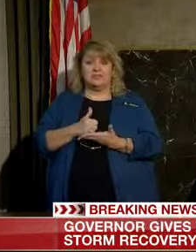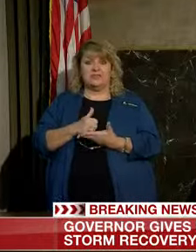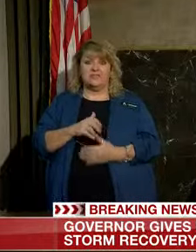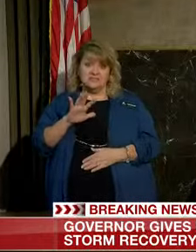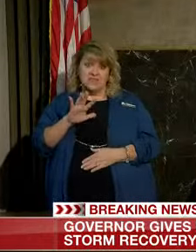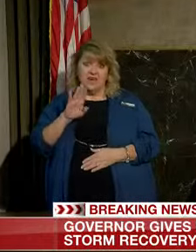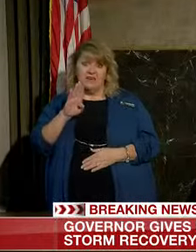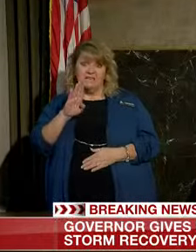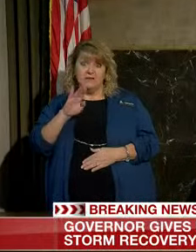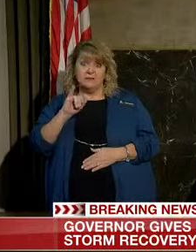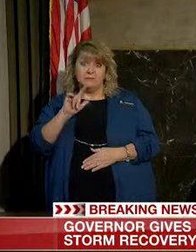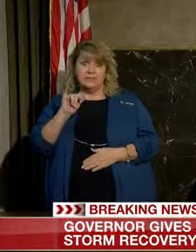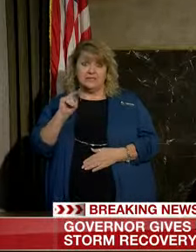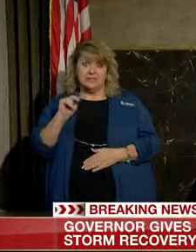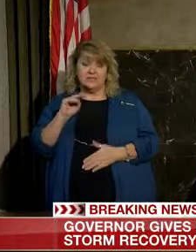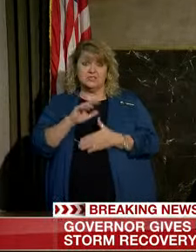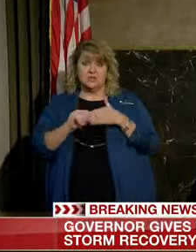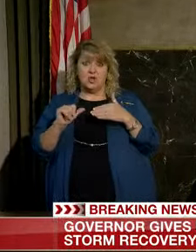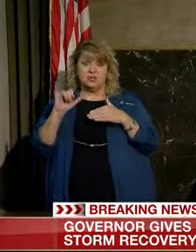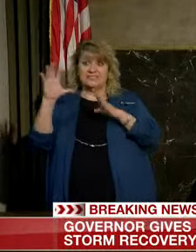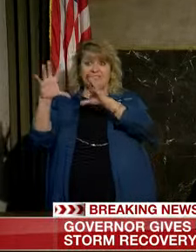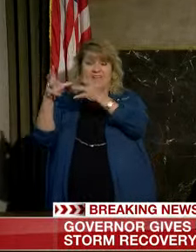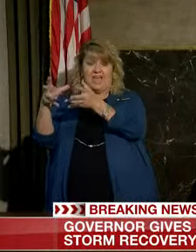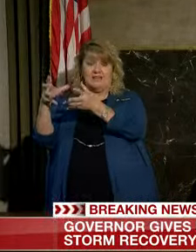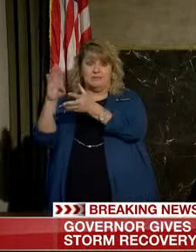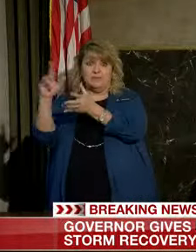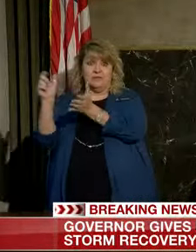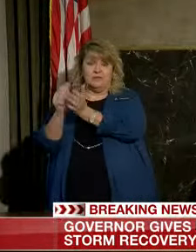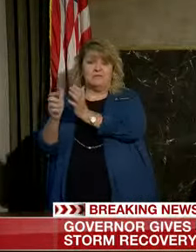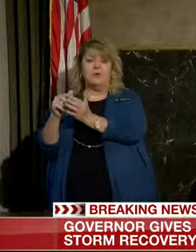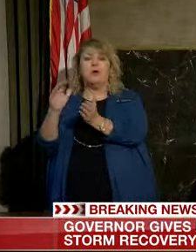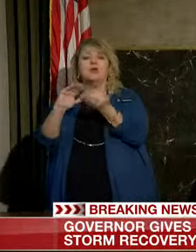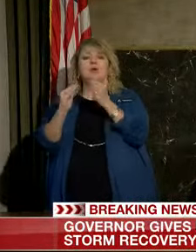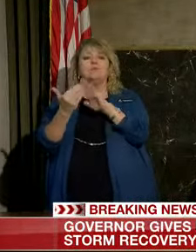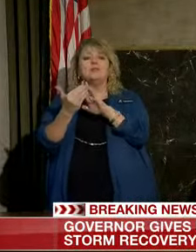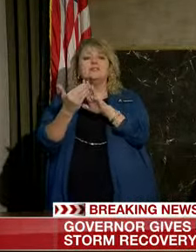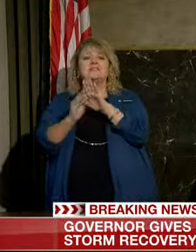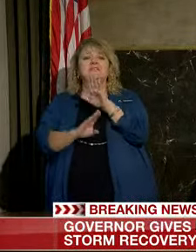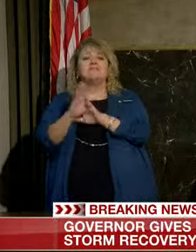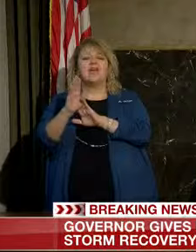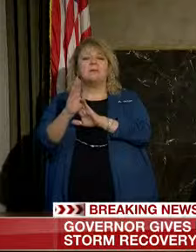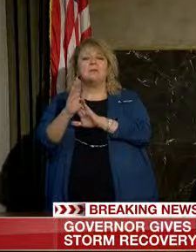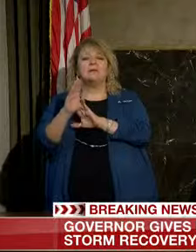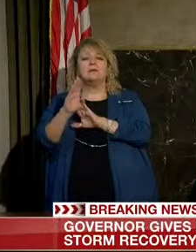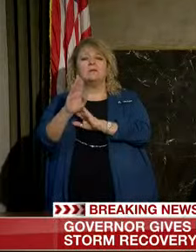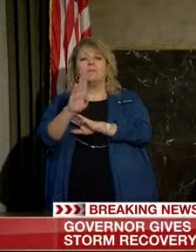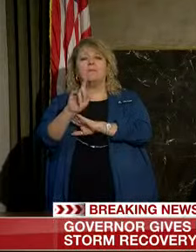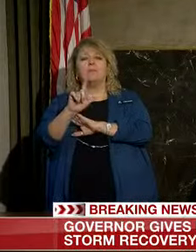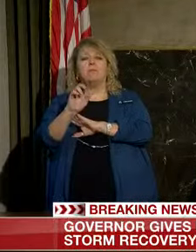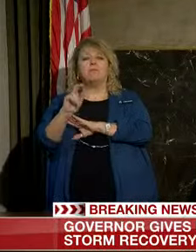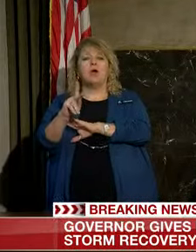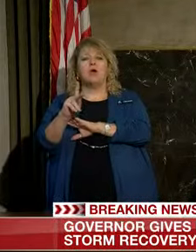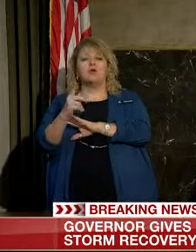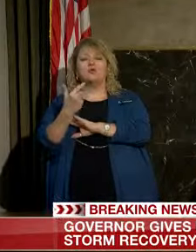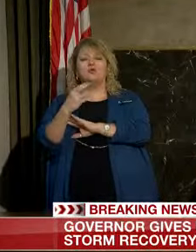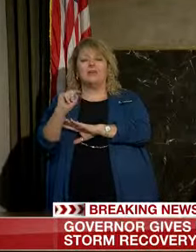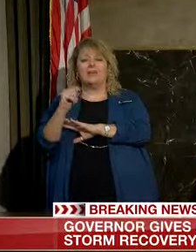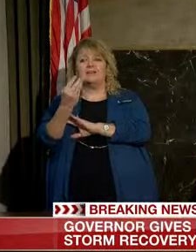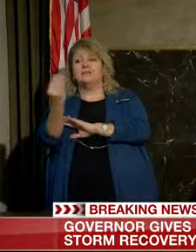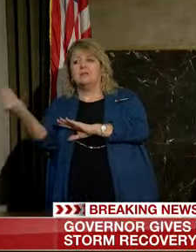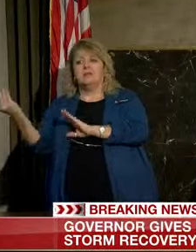billion in the instrument for Community Development Block Grant disaster recovery funding that would flow through